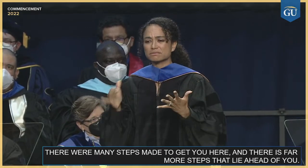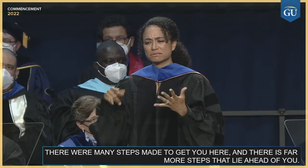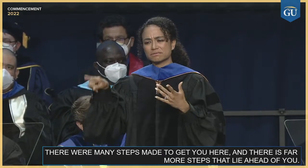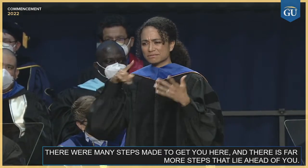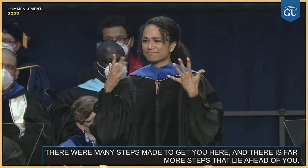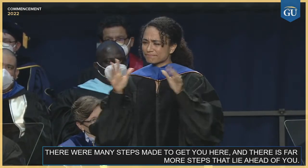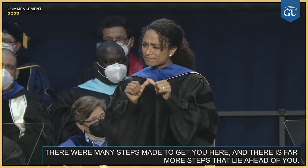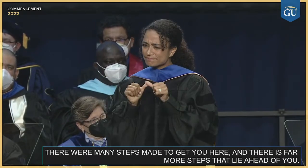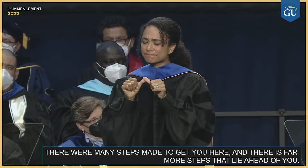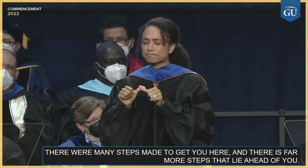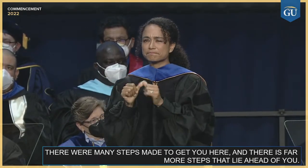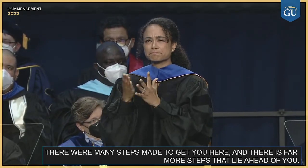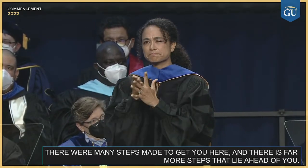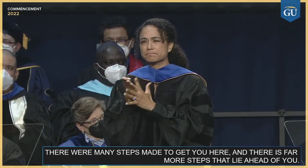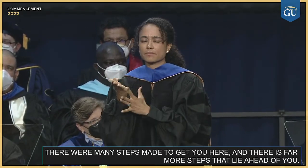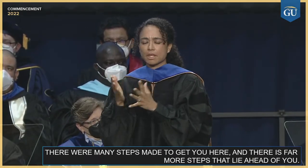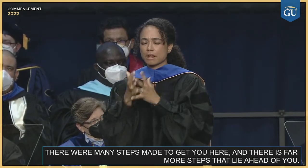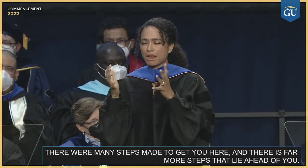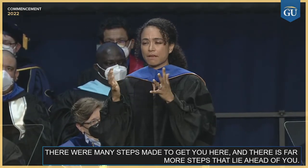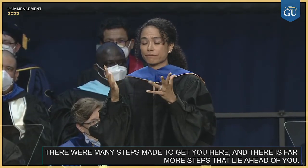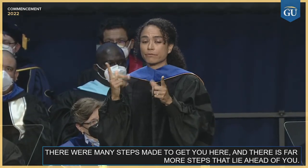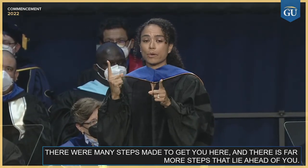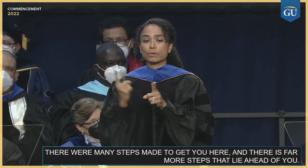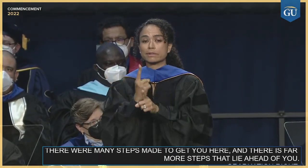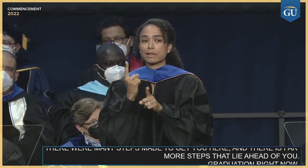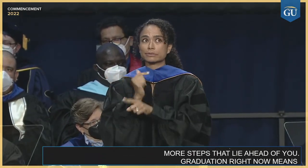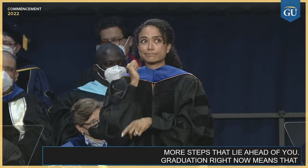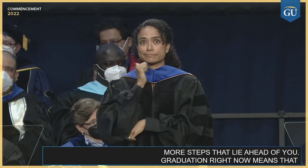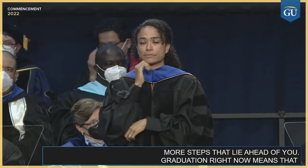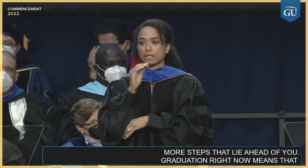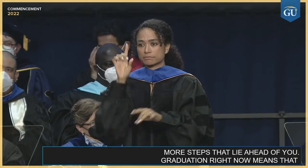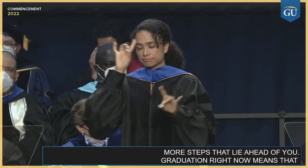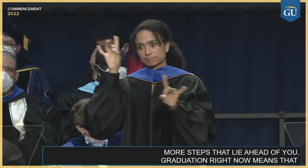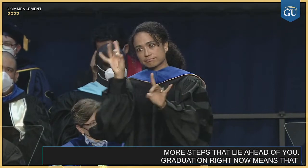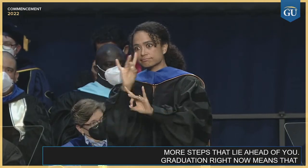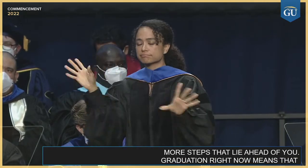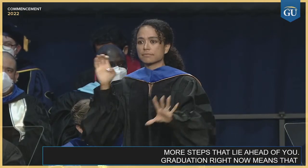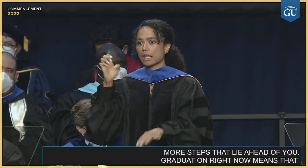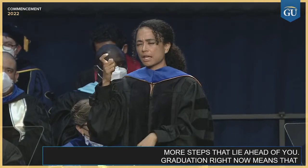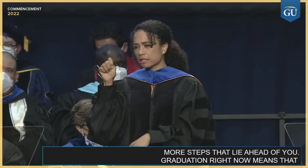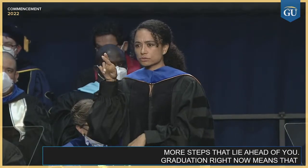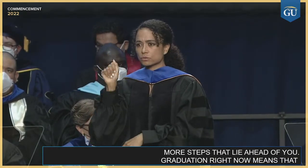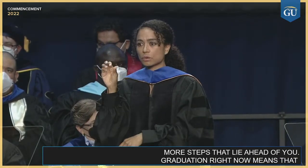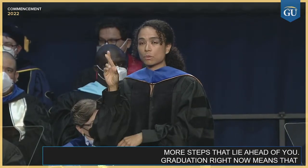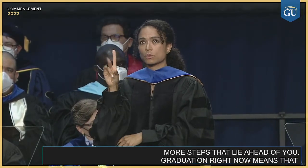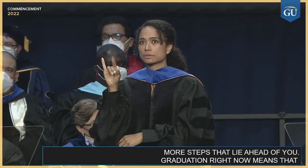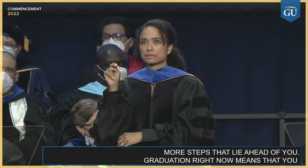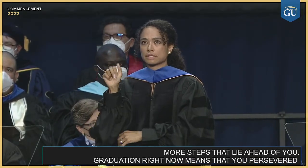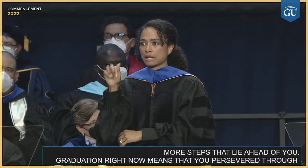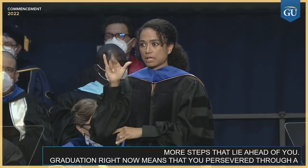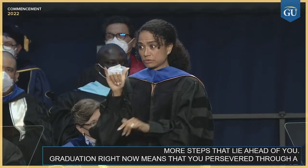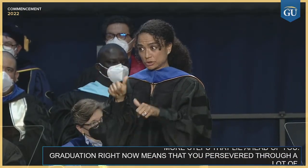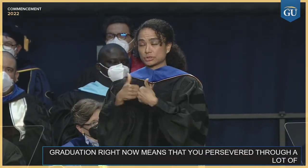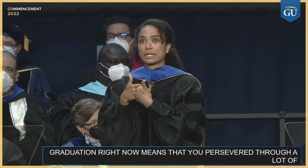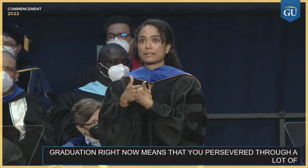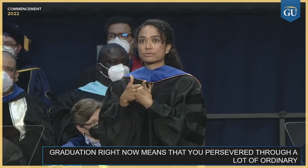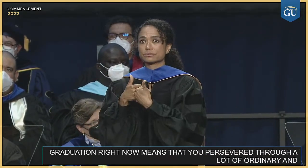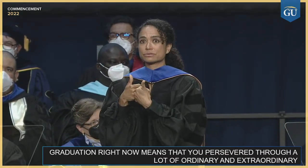Graduating right now means that you've persevered through a lot of ordinary and extraordinary challenges.